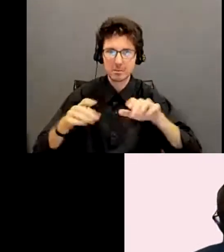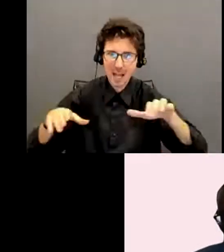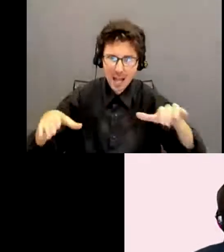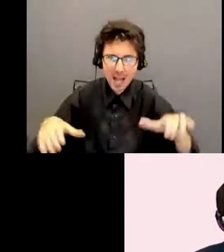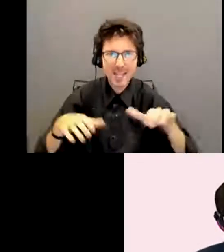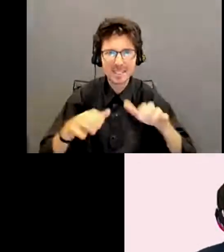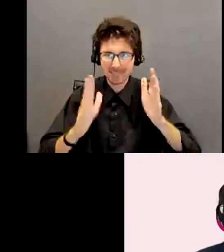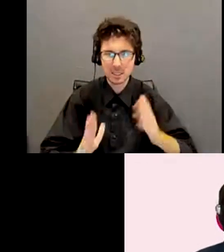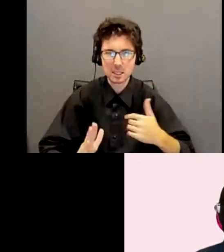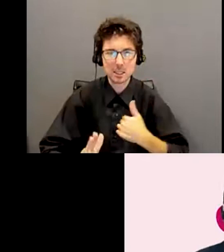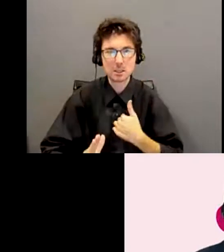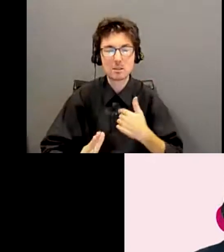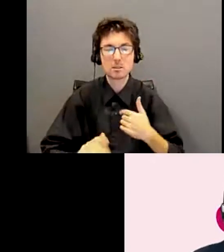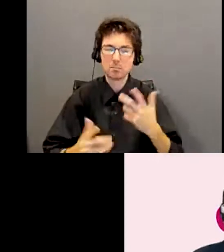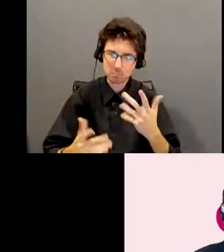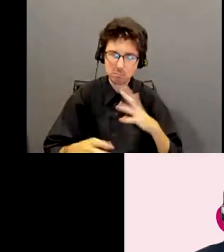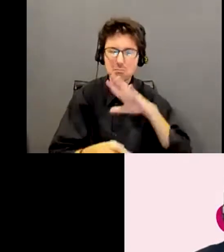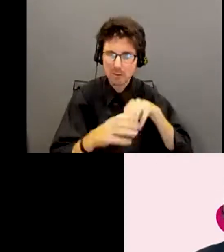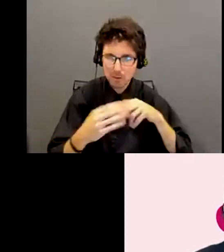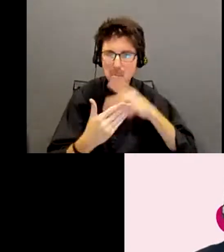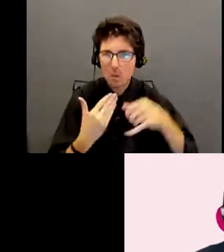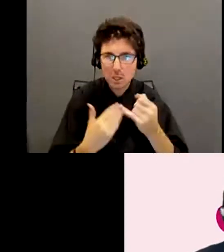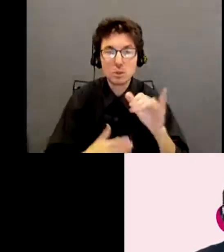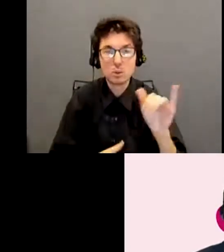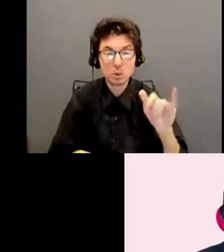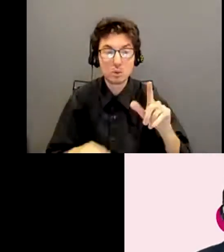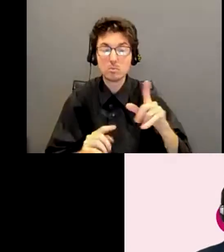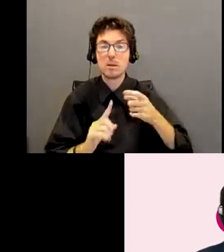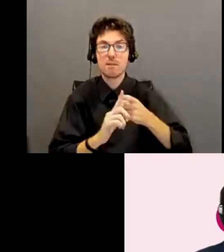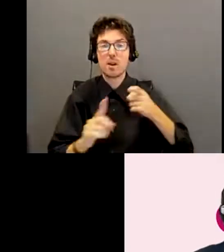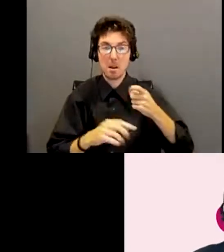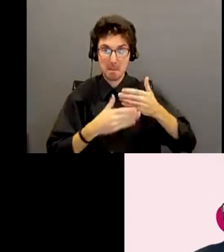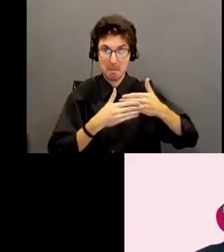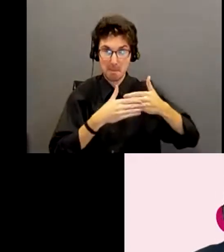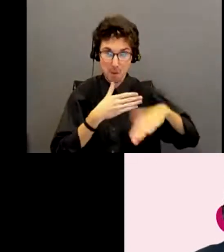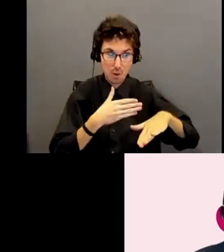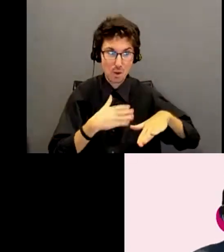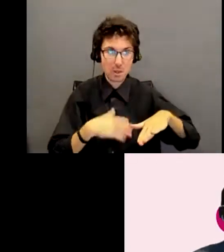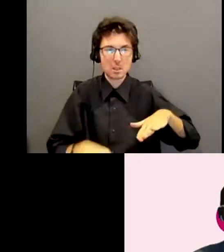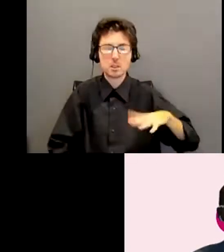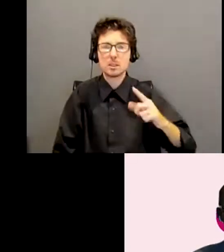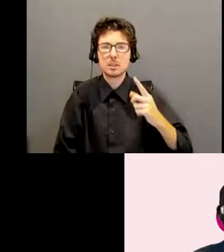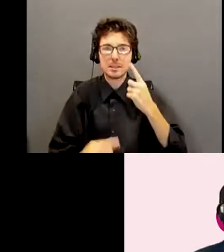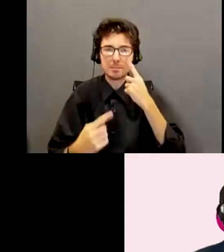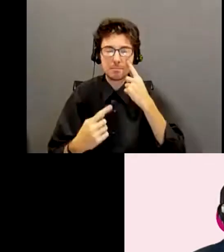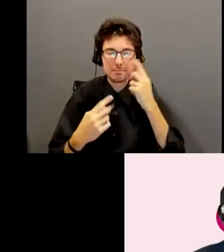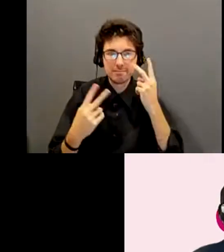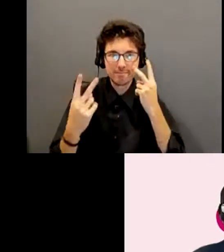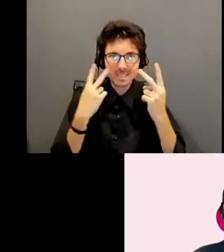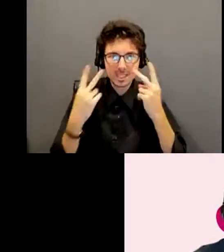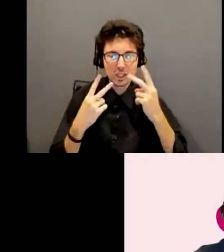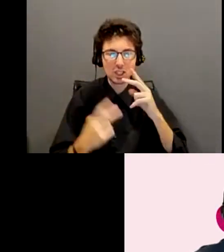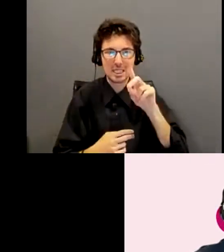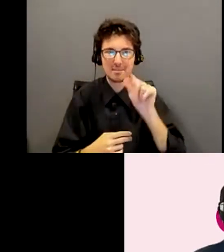And I'm dealing for my whole life from birth with a vision disability. I have a